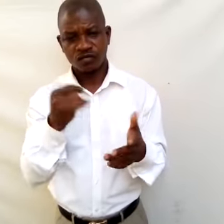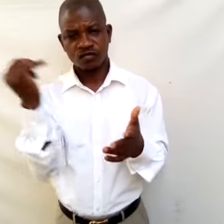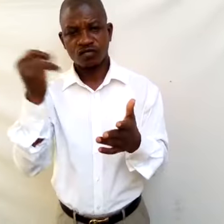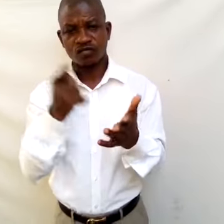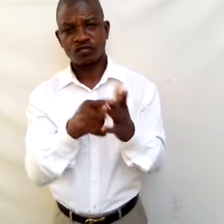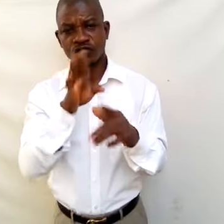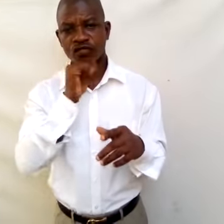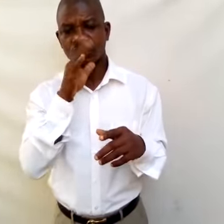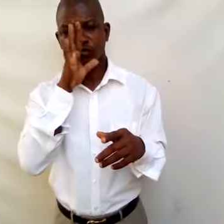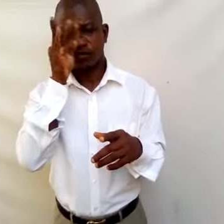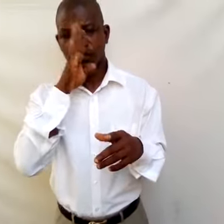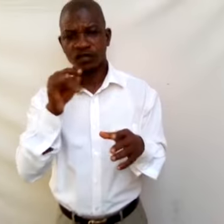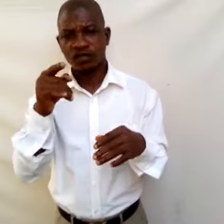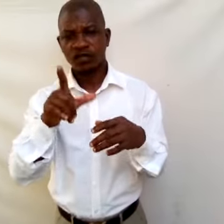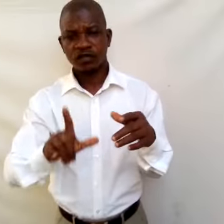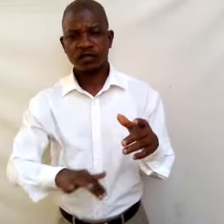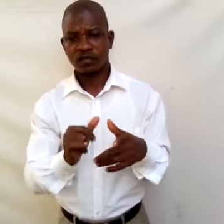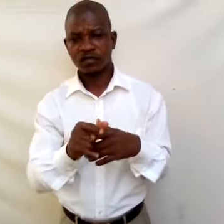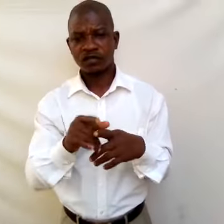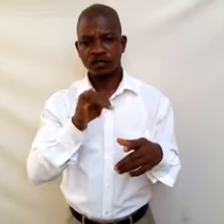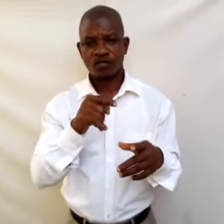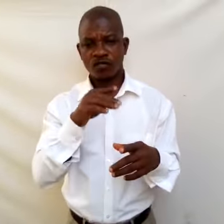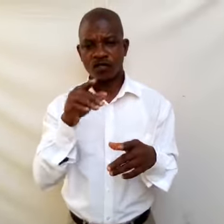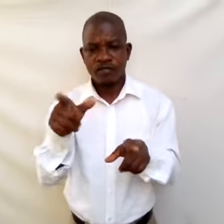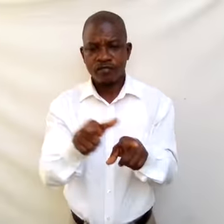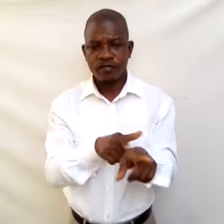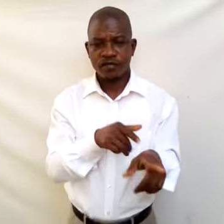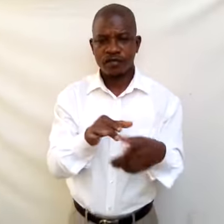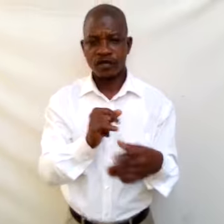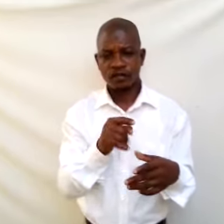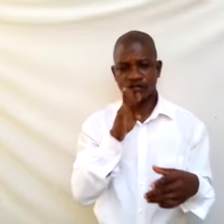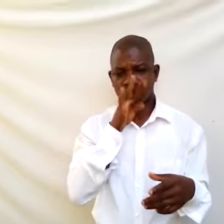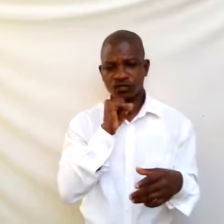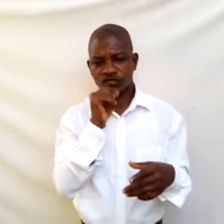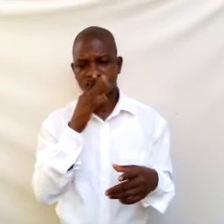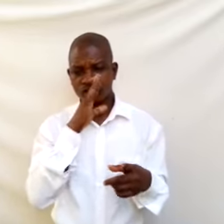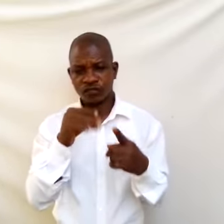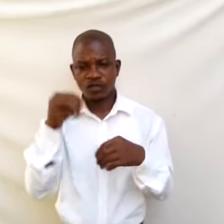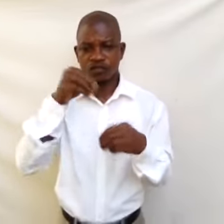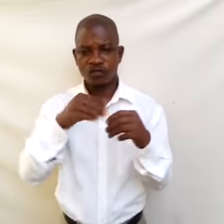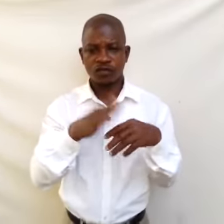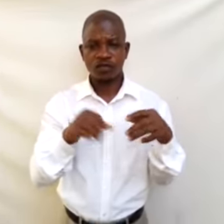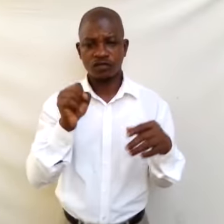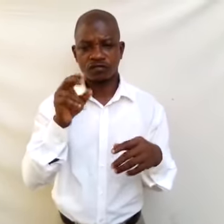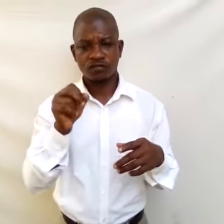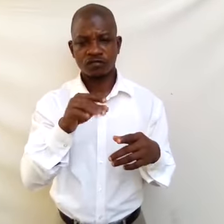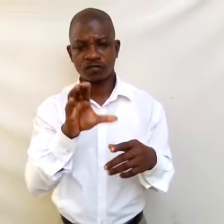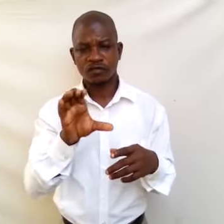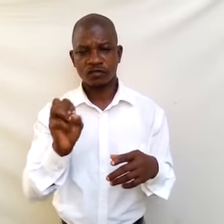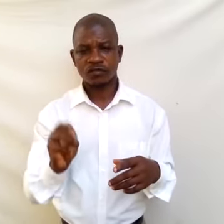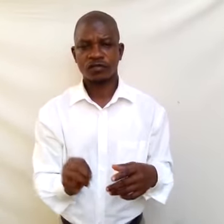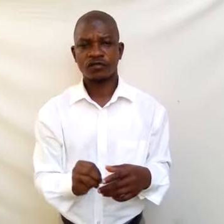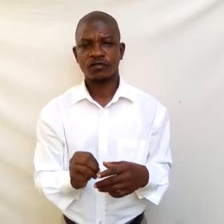be less than 10 centimeters when measured and should not be more than 12 centimeters.